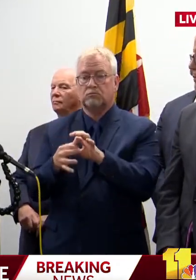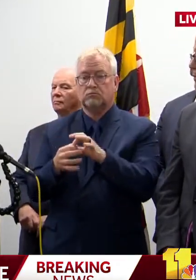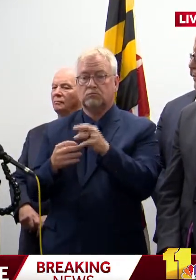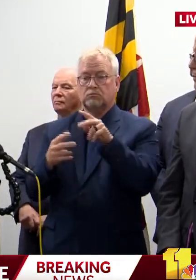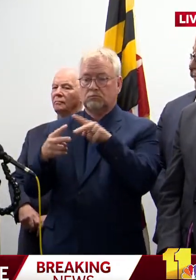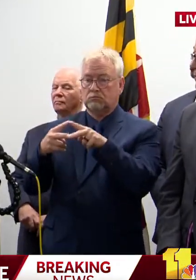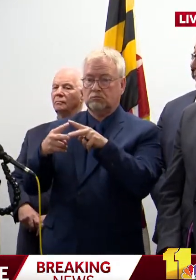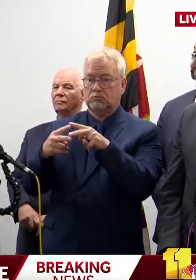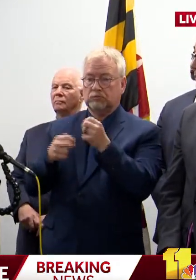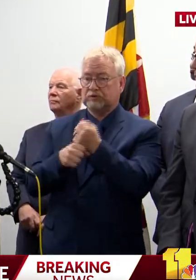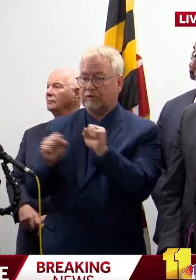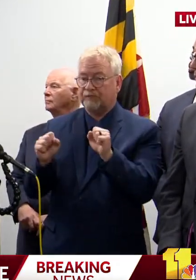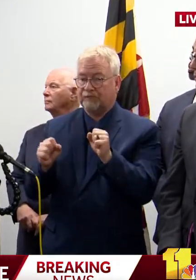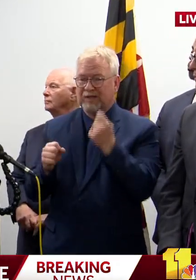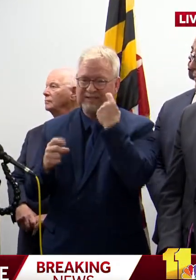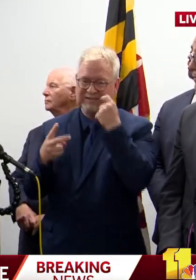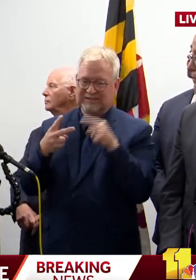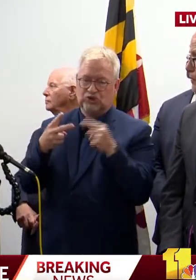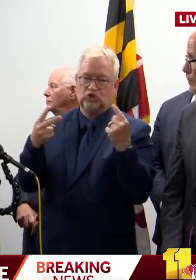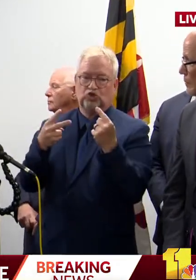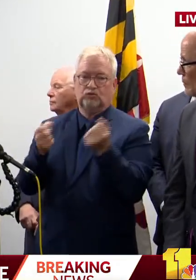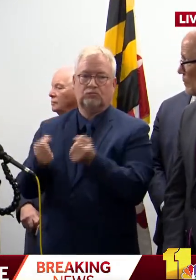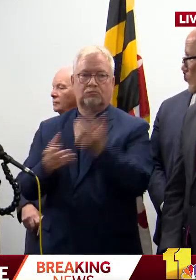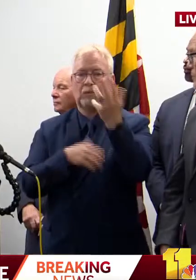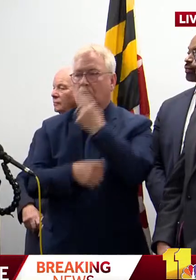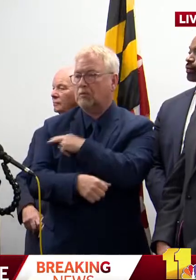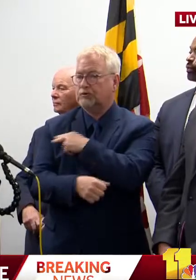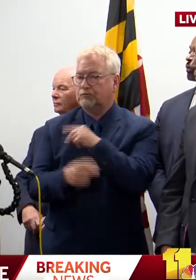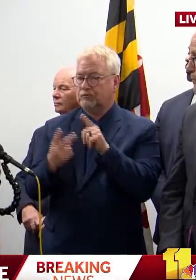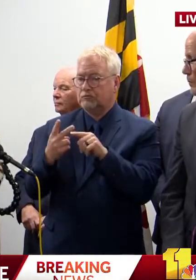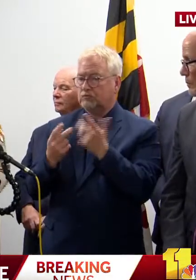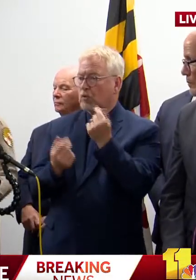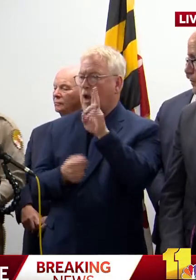the survivor who was hospitalized?